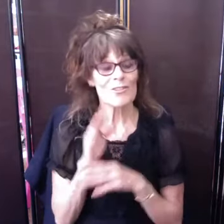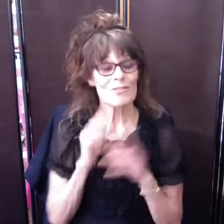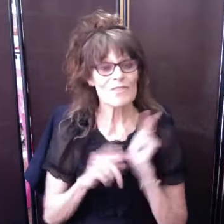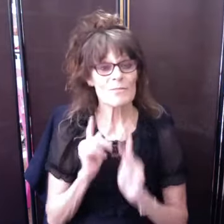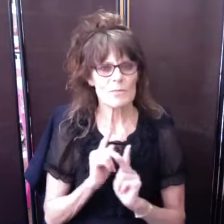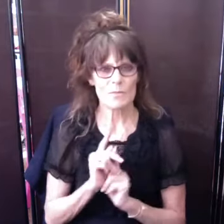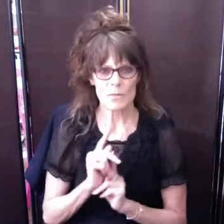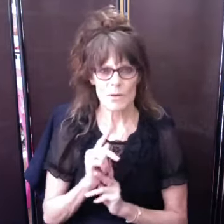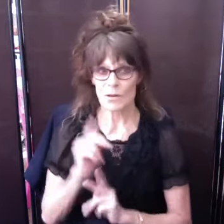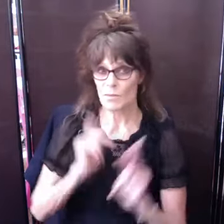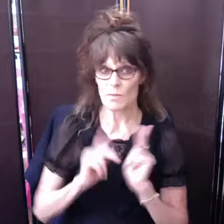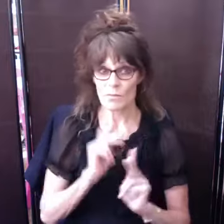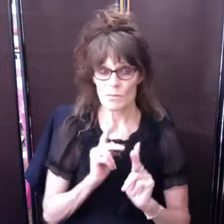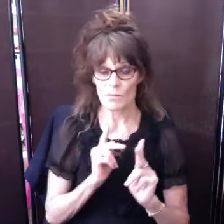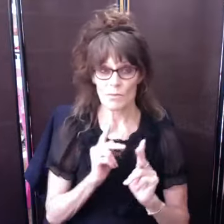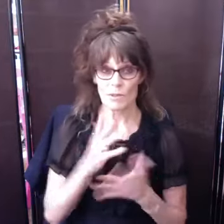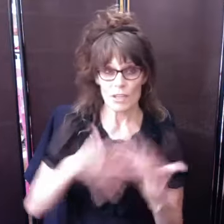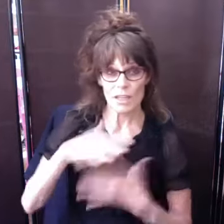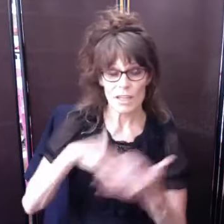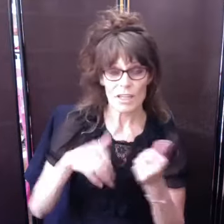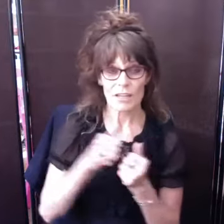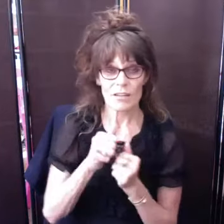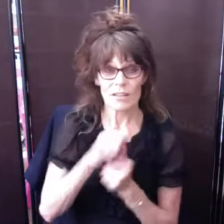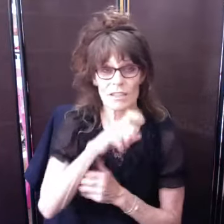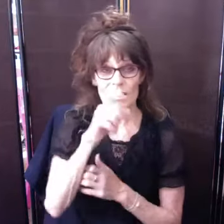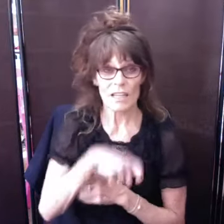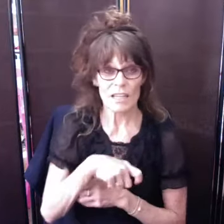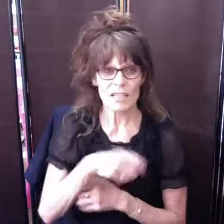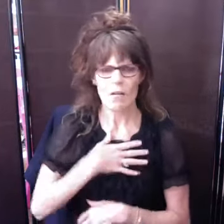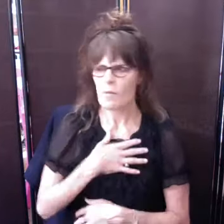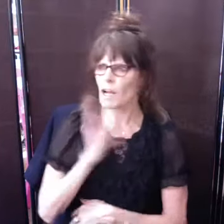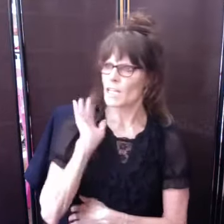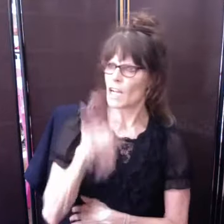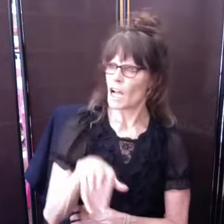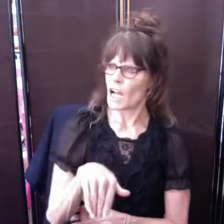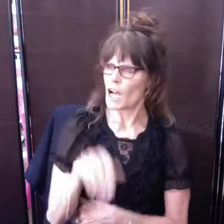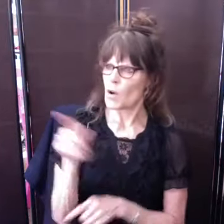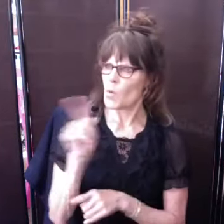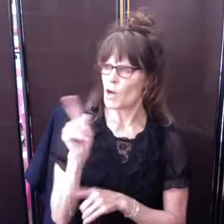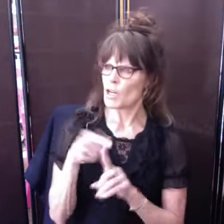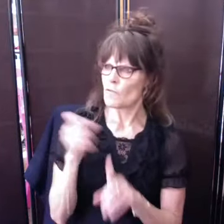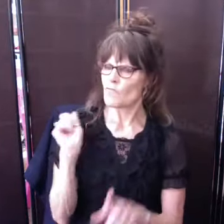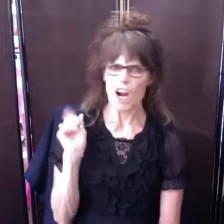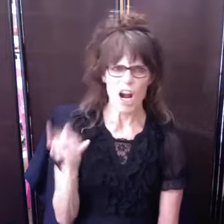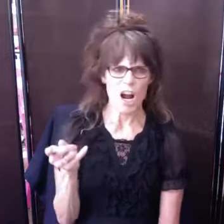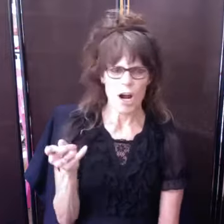hung out with here in Dallas after she went to college up here, they'd say, my God, they'd hear her talk. Where are you from? And she'd say, I'm from